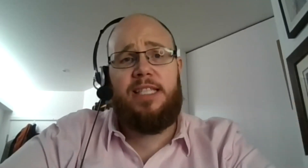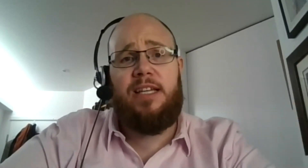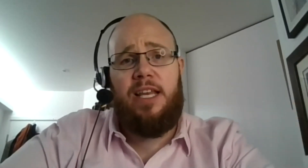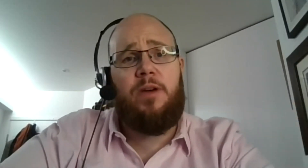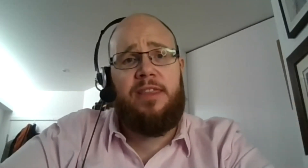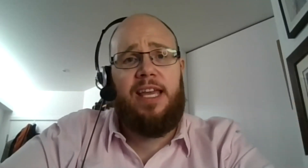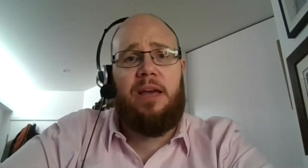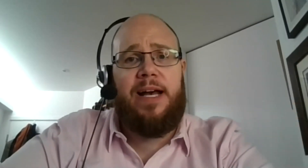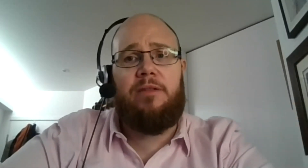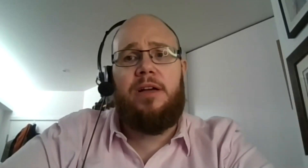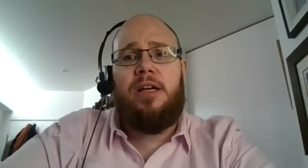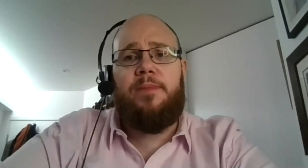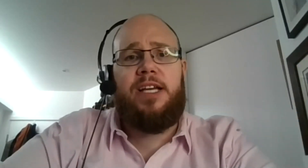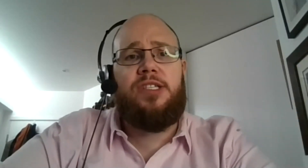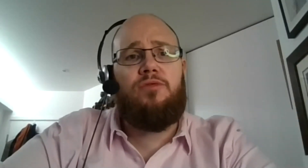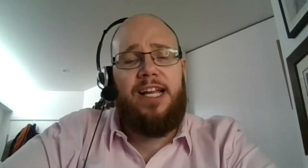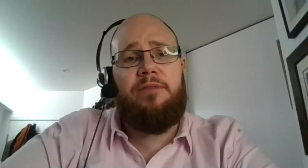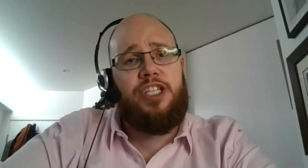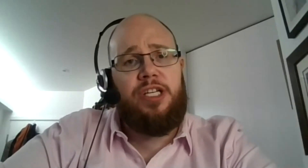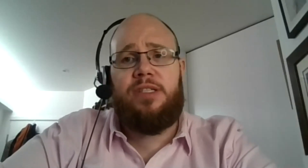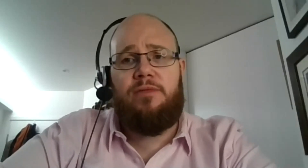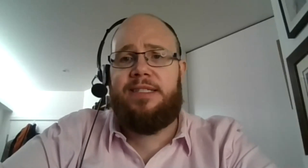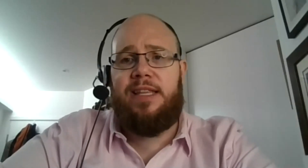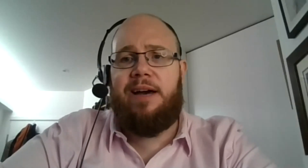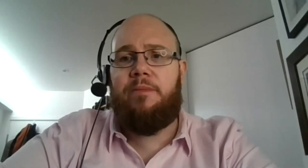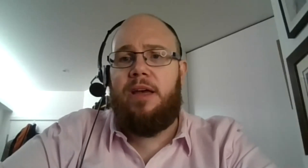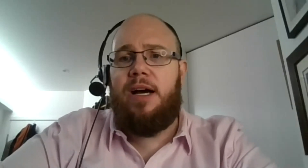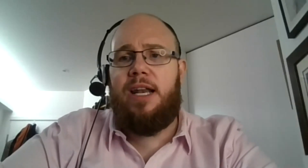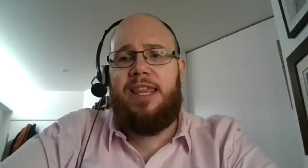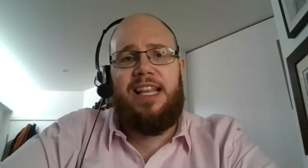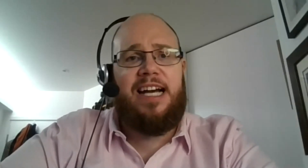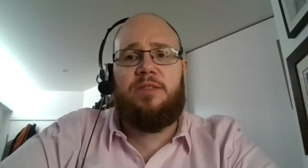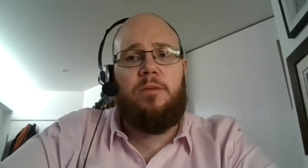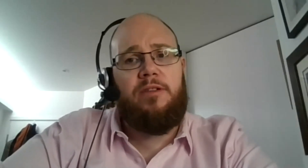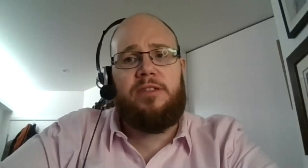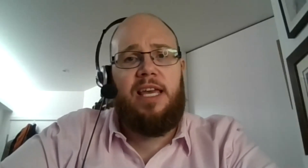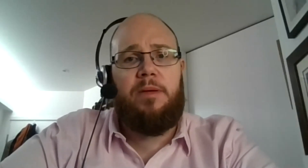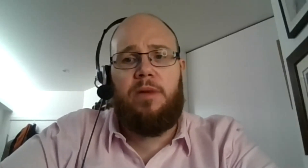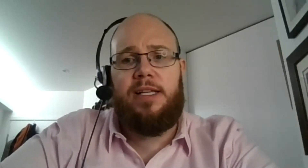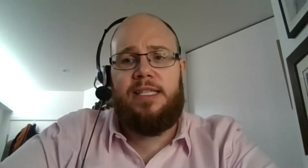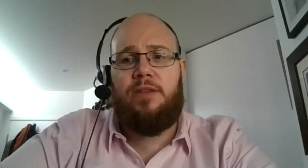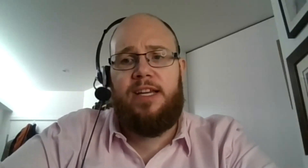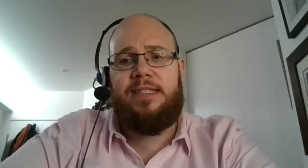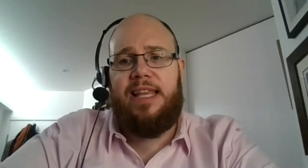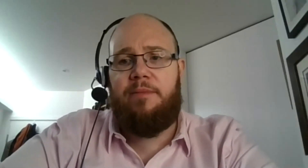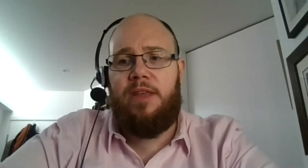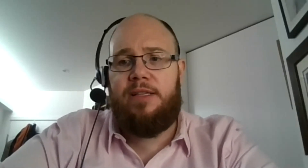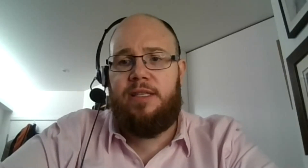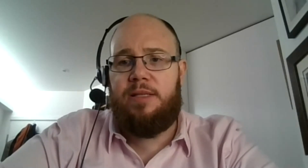certainly worth thinking about, because you'll really reduce the risk to them. And I think that's what we've got to keep in mind. It's the risk to them that's